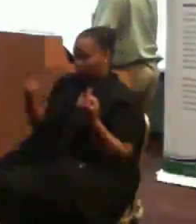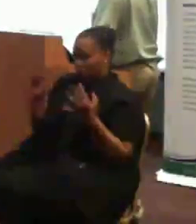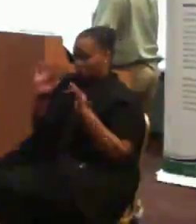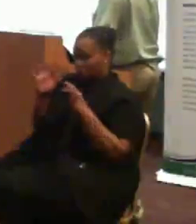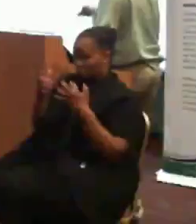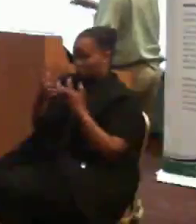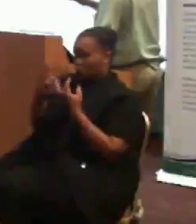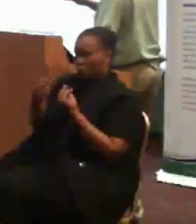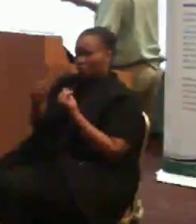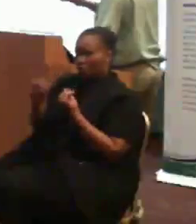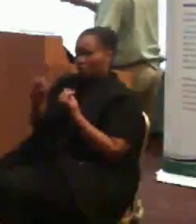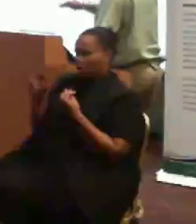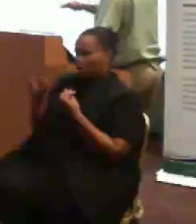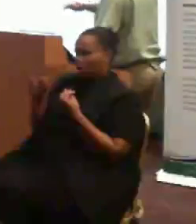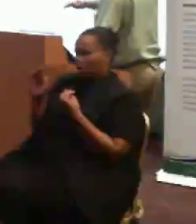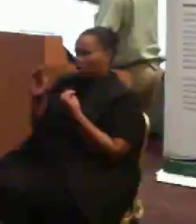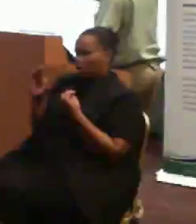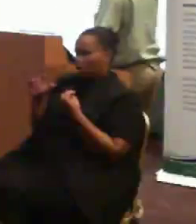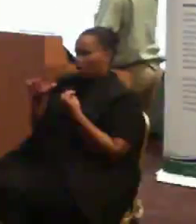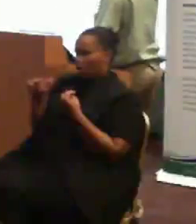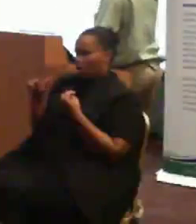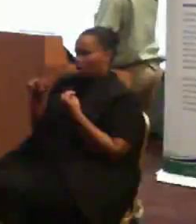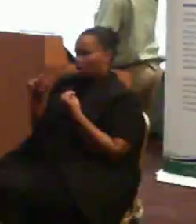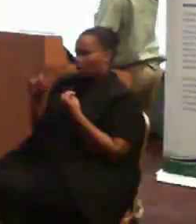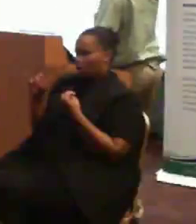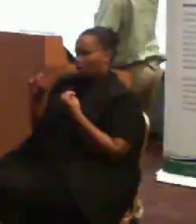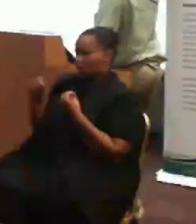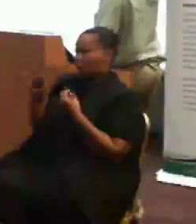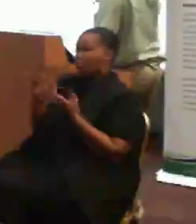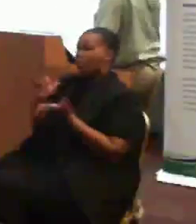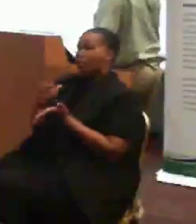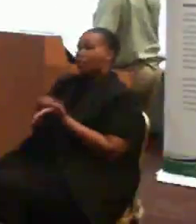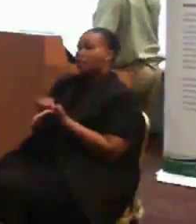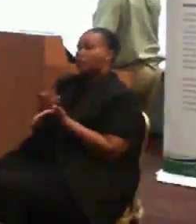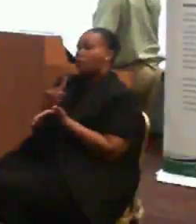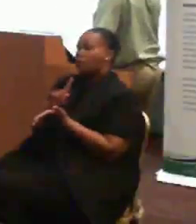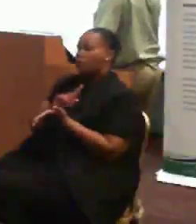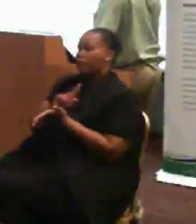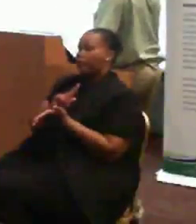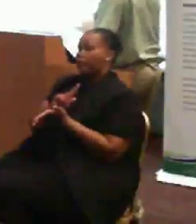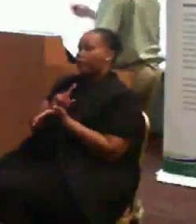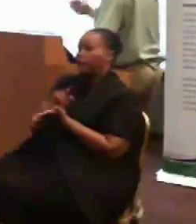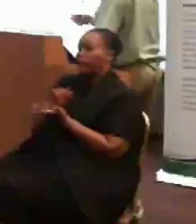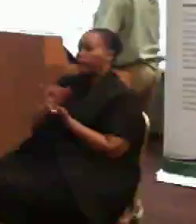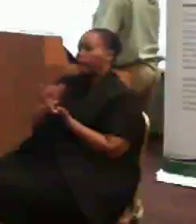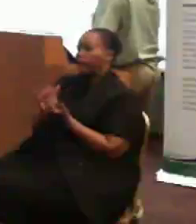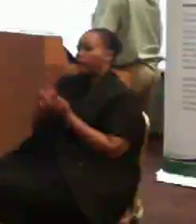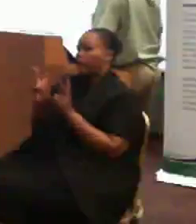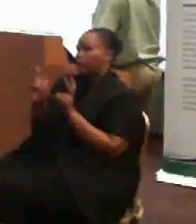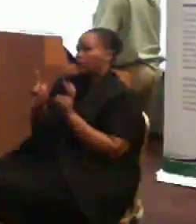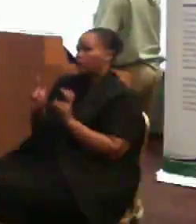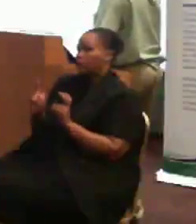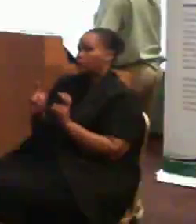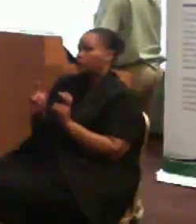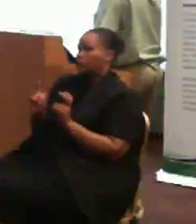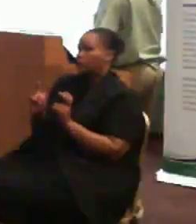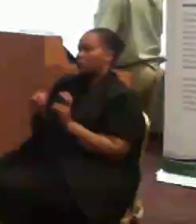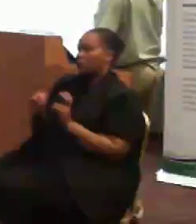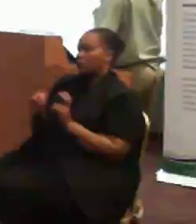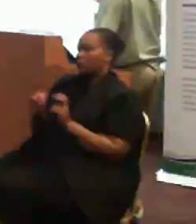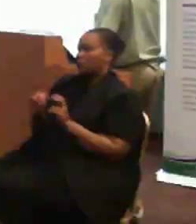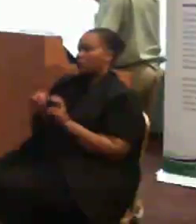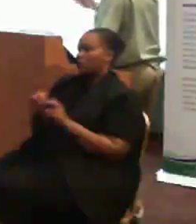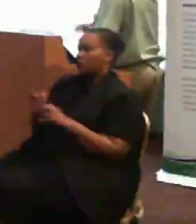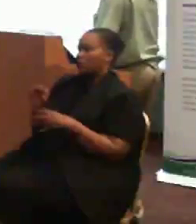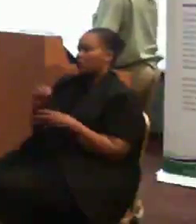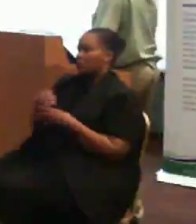costs. And that is why energy cost is creeping up within our inset cost, as the next presentation will show, and